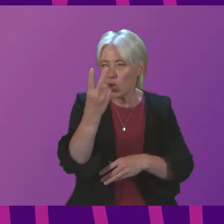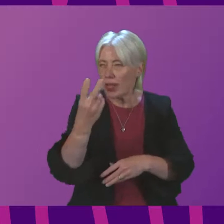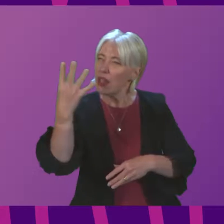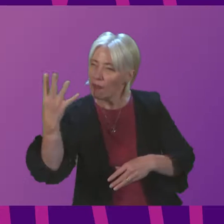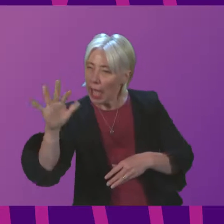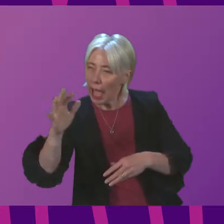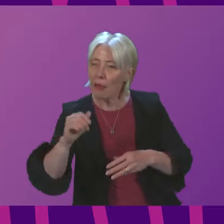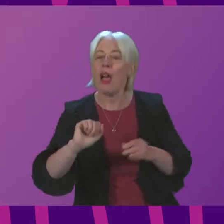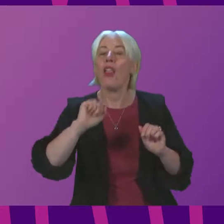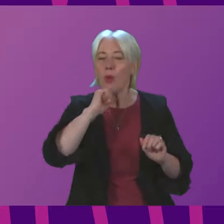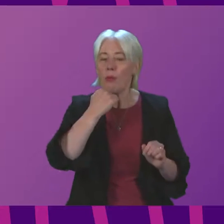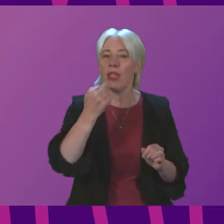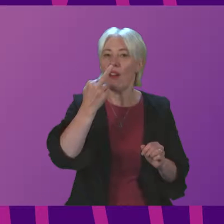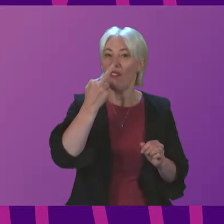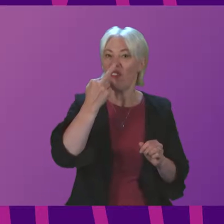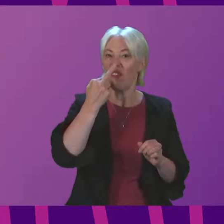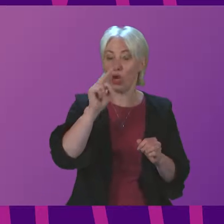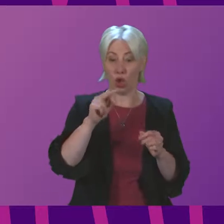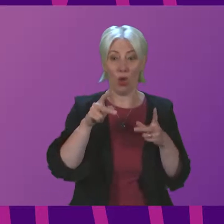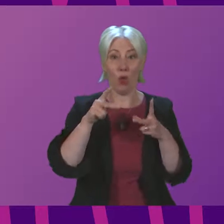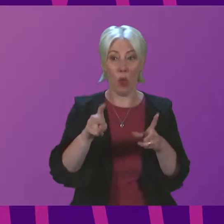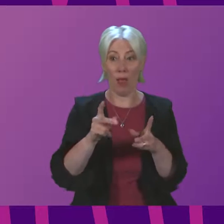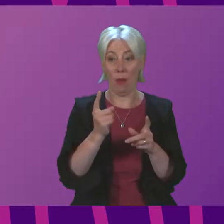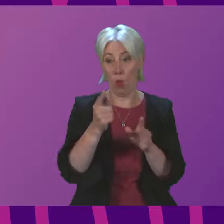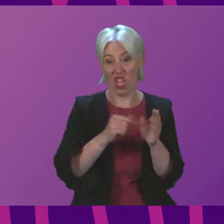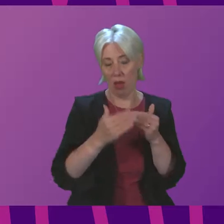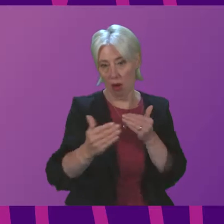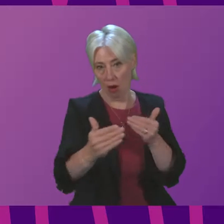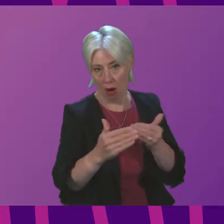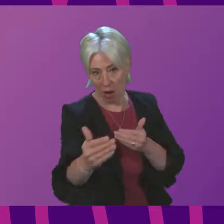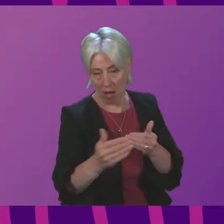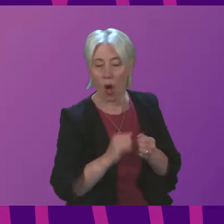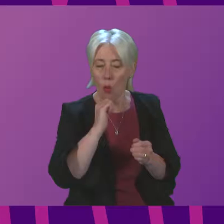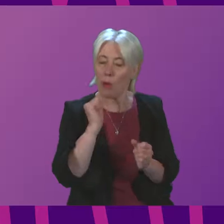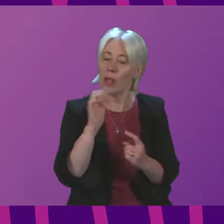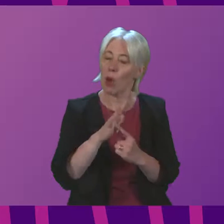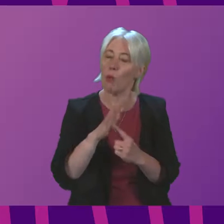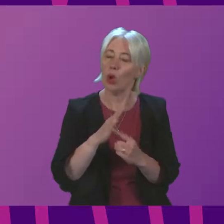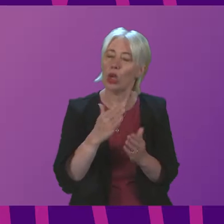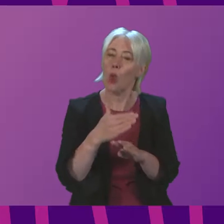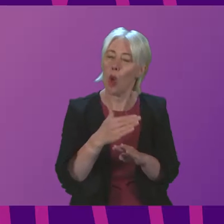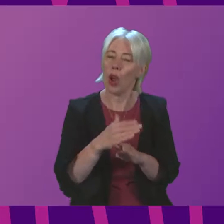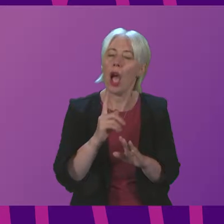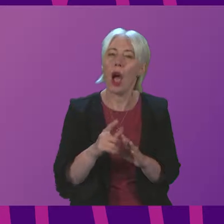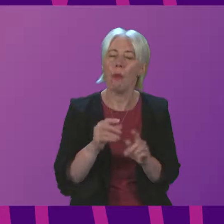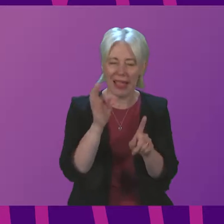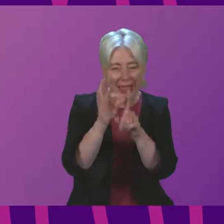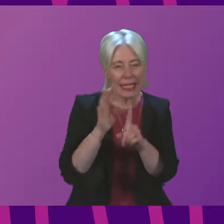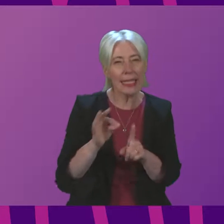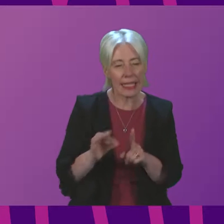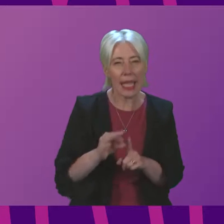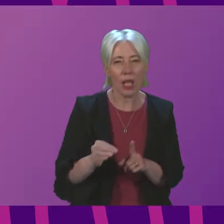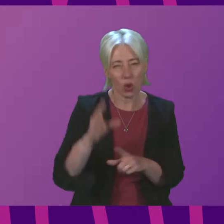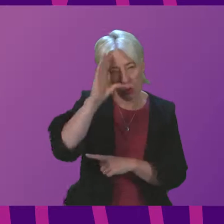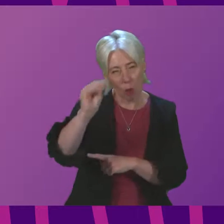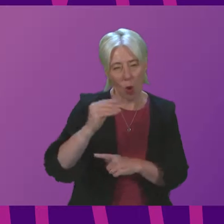and it will be in its virtual form over the course of the next year, in order to start what is an important area of work. But that will be set out in detail as we move forward with the